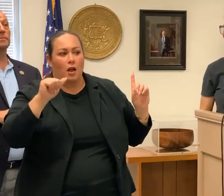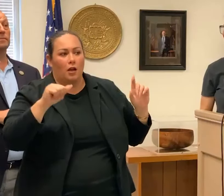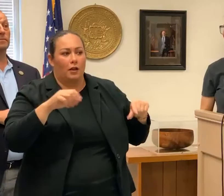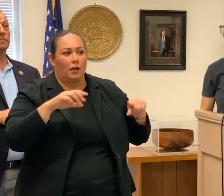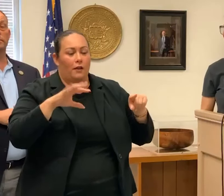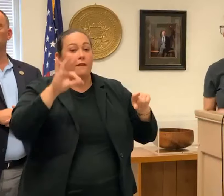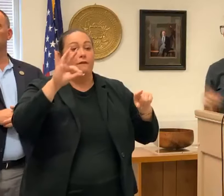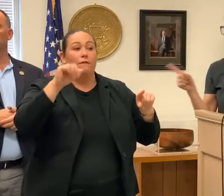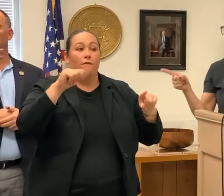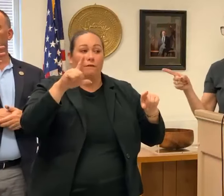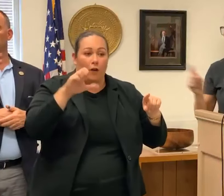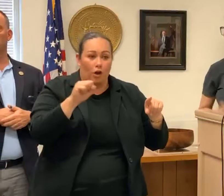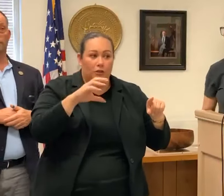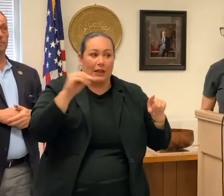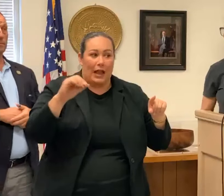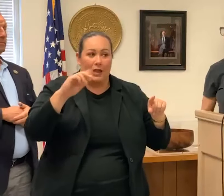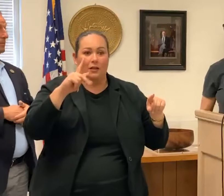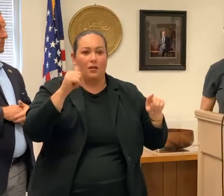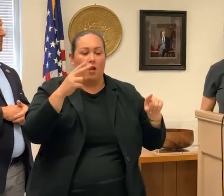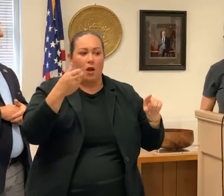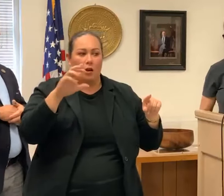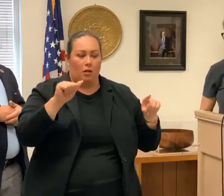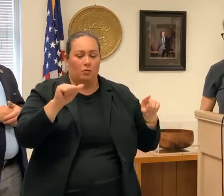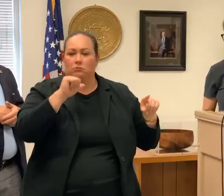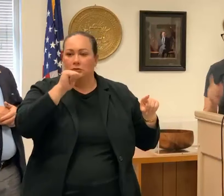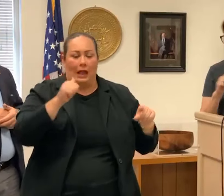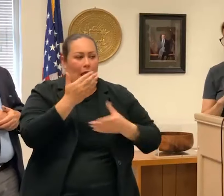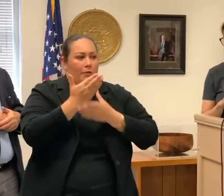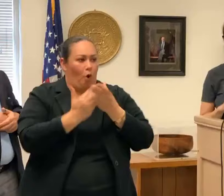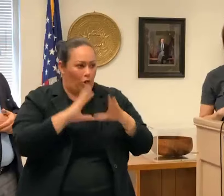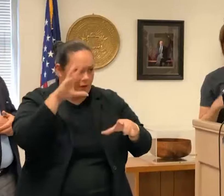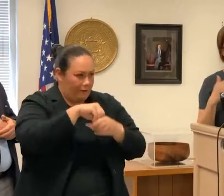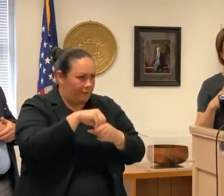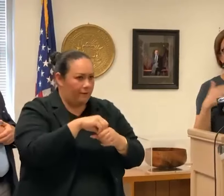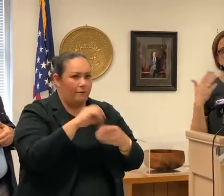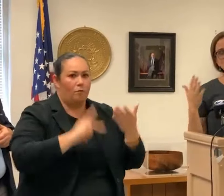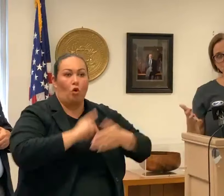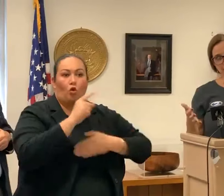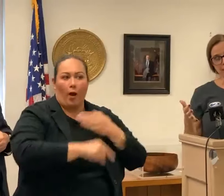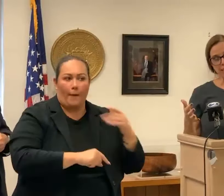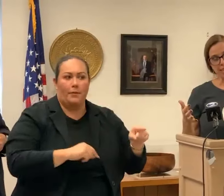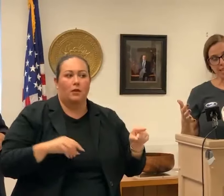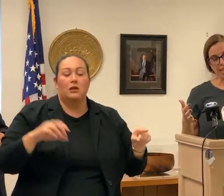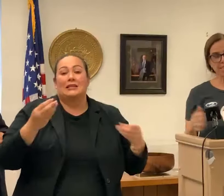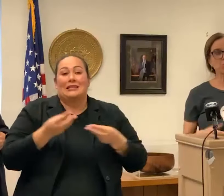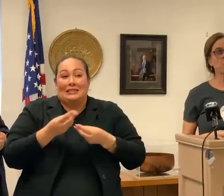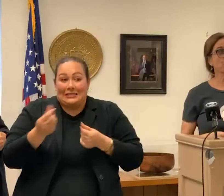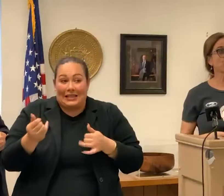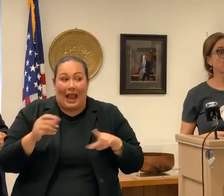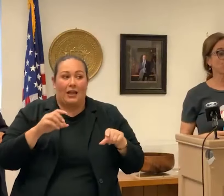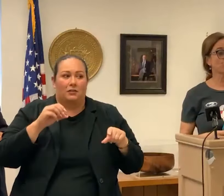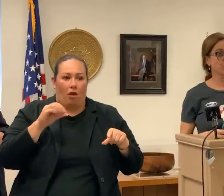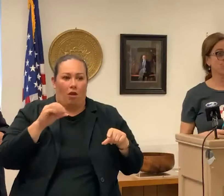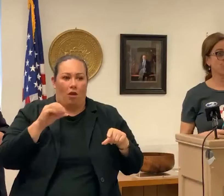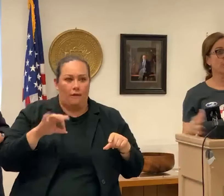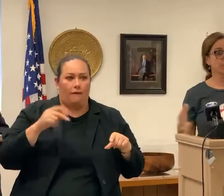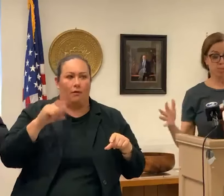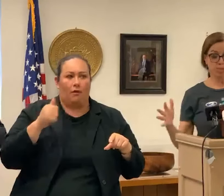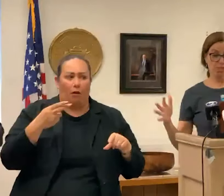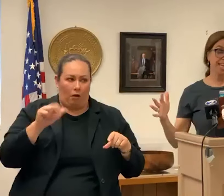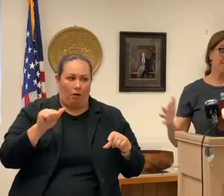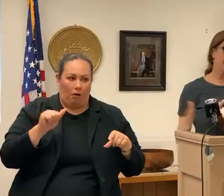one. Falls of Kahana was the one that wasn't part of your program. Falls of Kahana was not part of our program, and so we sent caseworkers